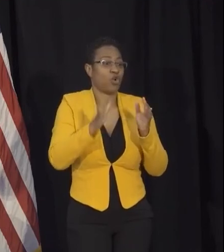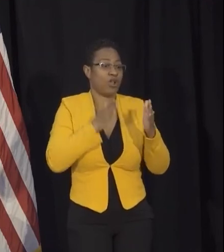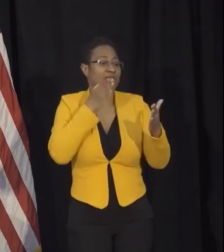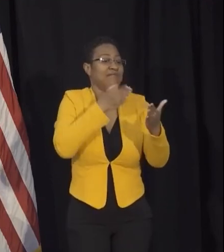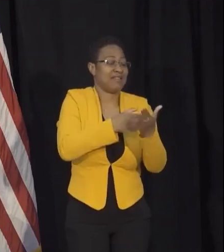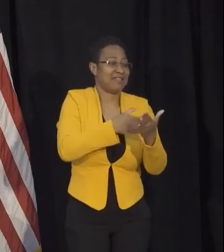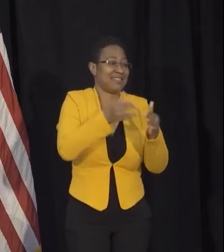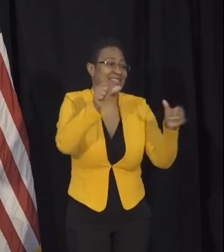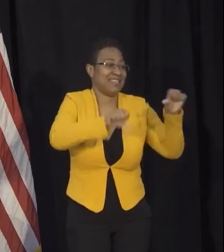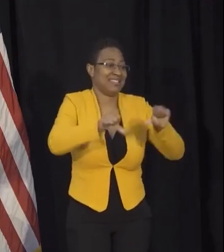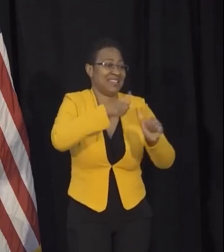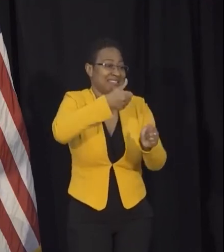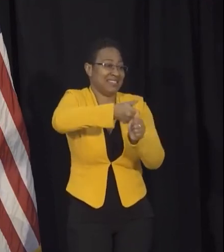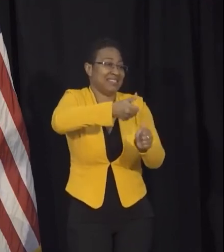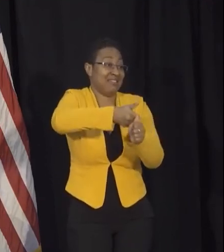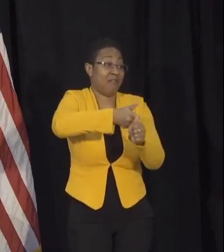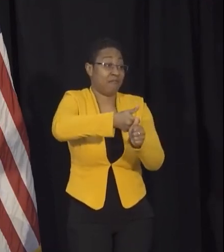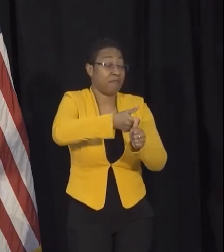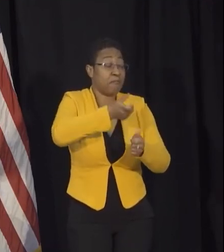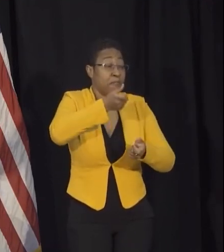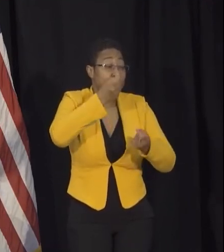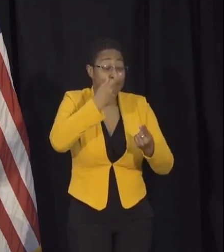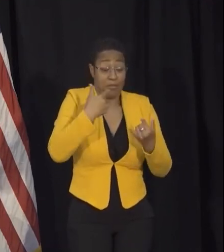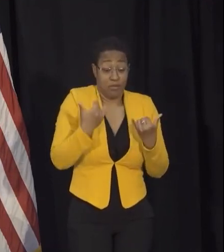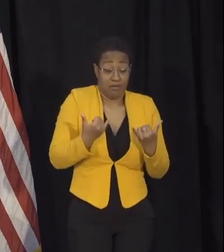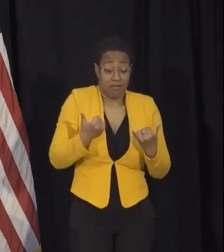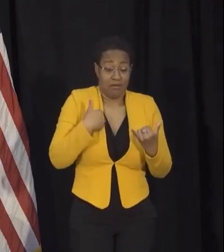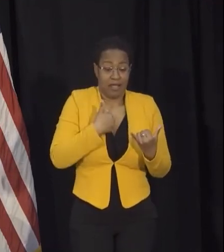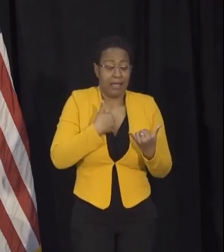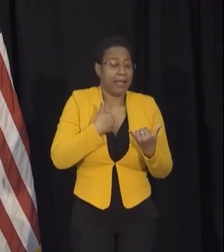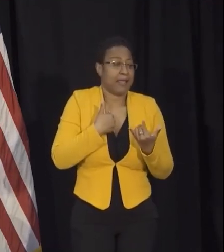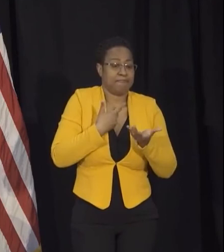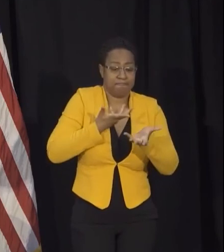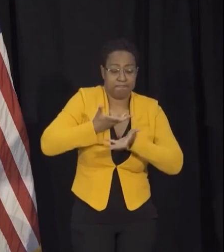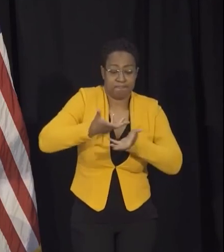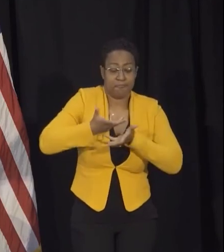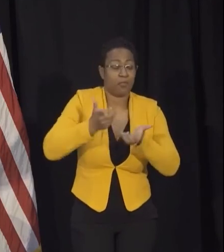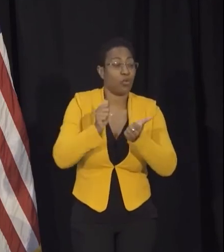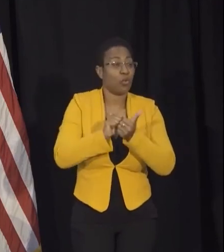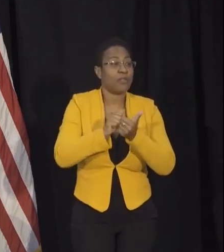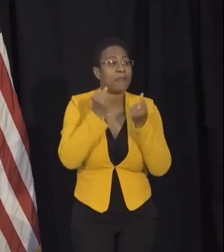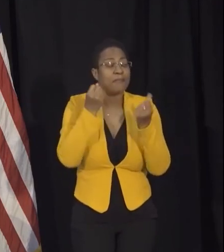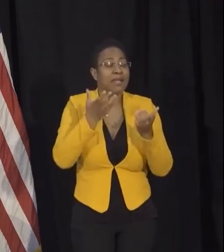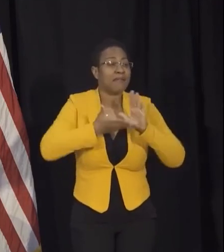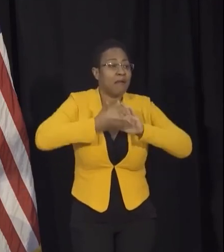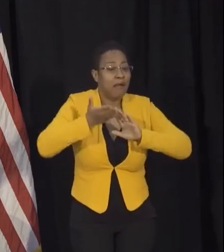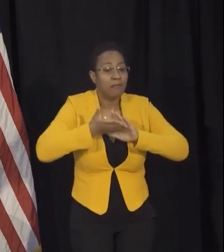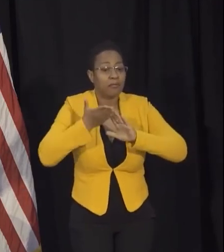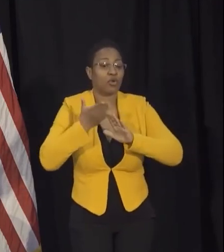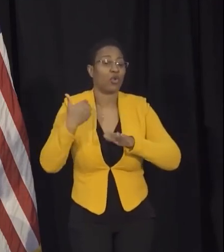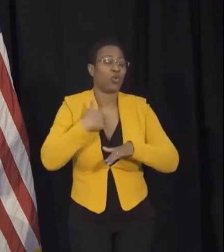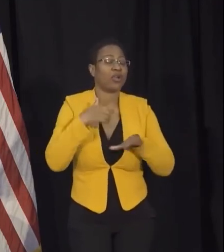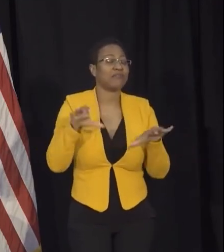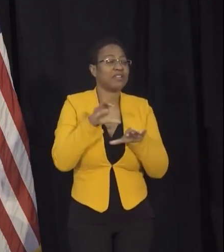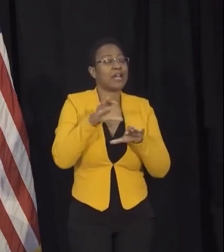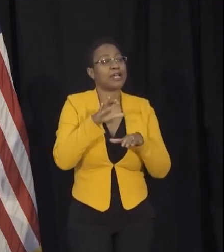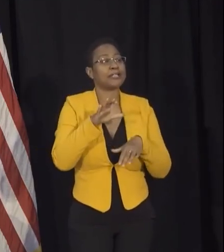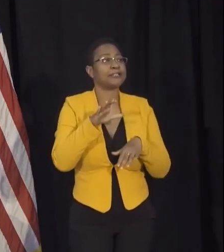the science. And so right now, I'm actually engaged with a number of the operations, and we went through